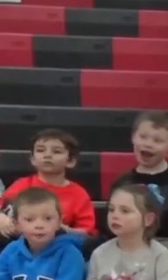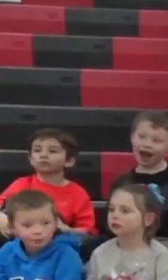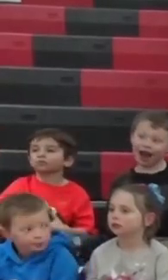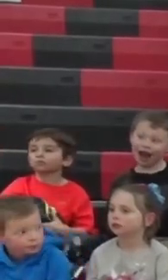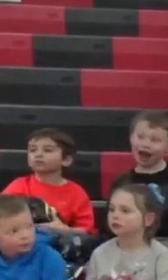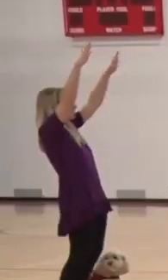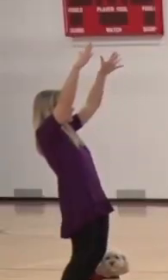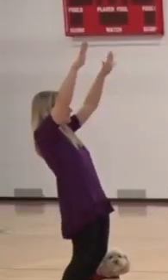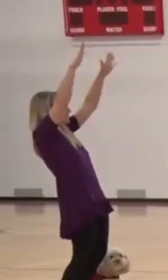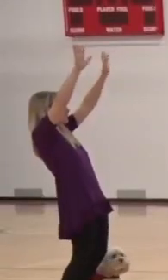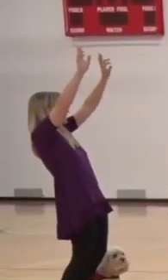mouse a cookie.